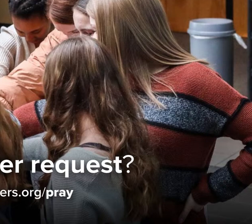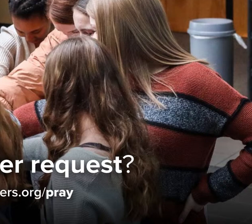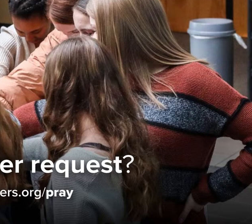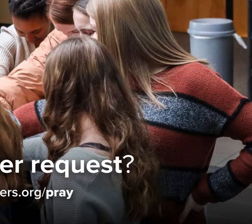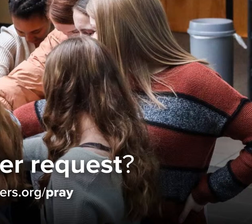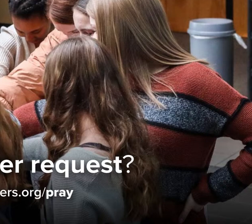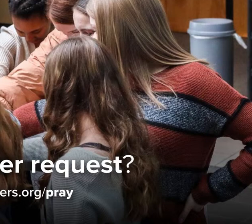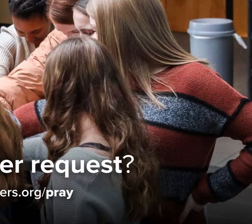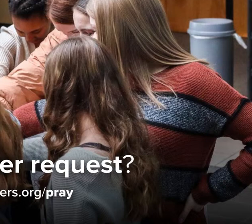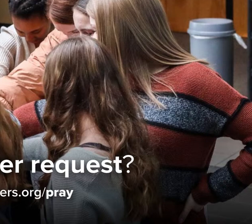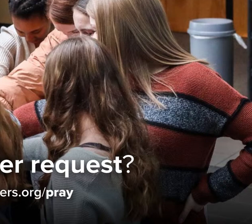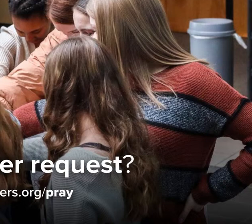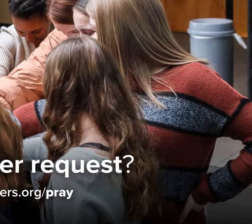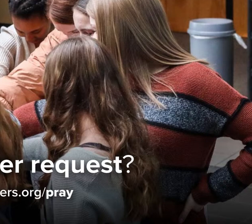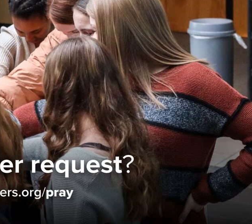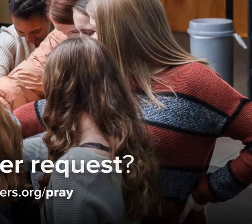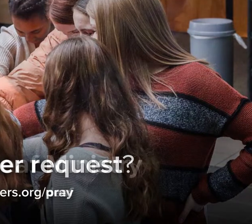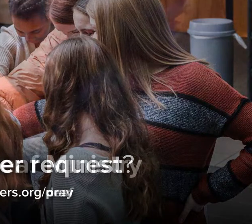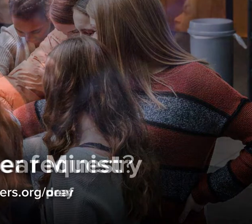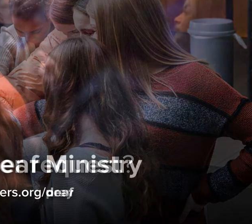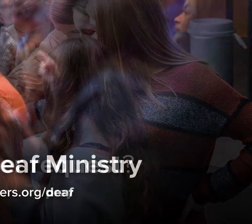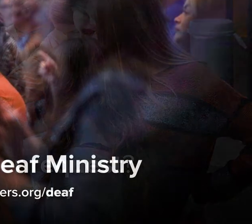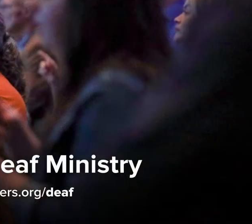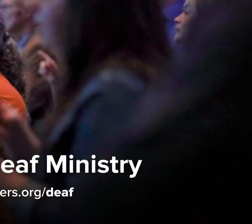Flesh, I am.